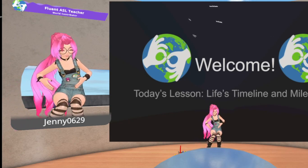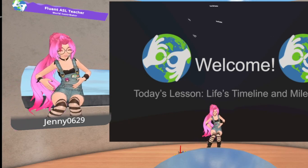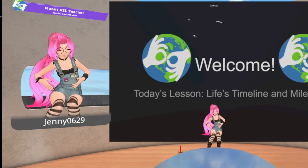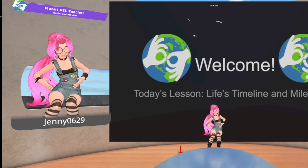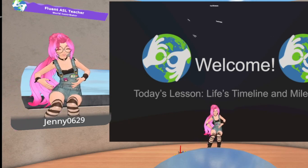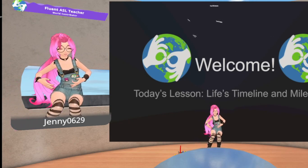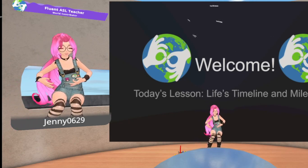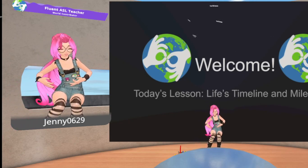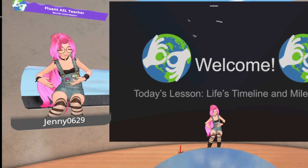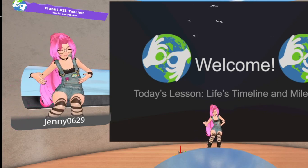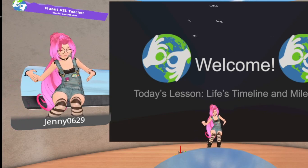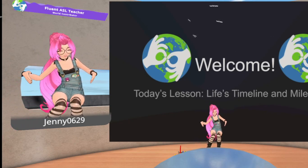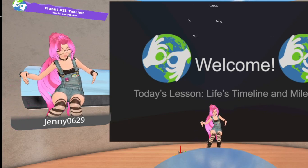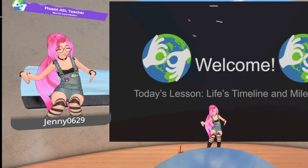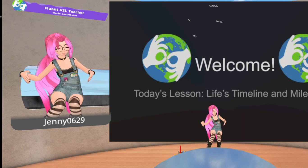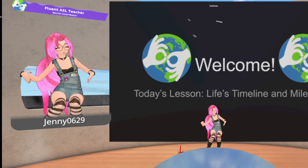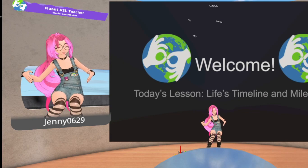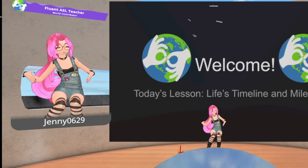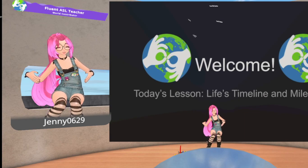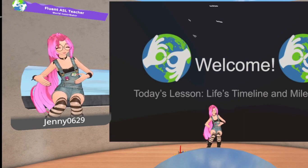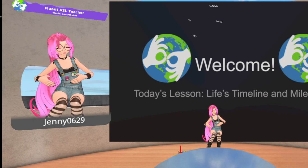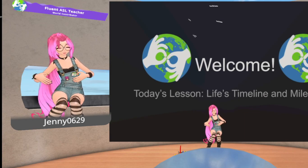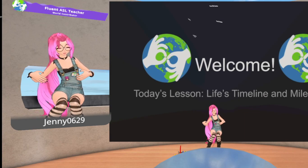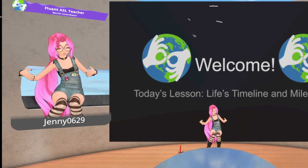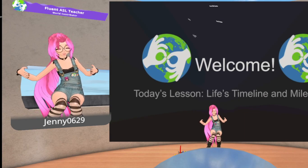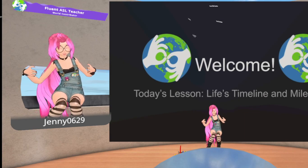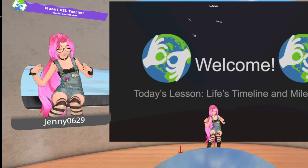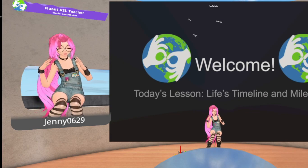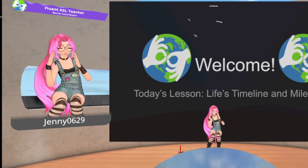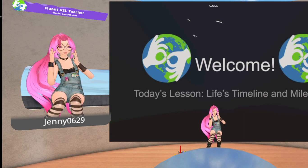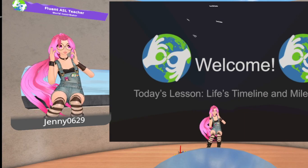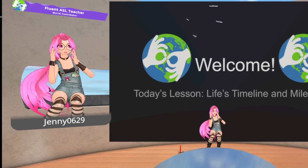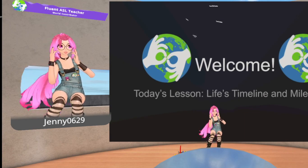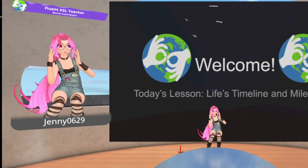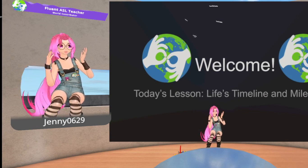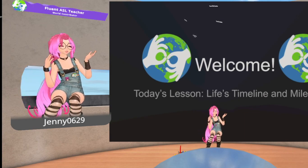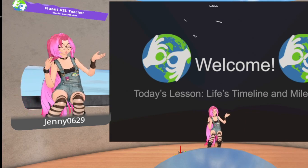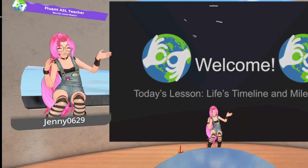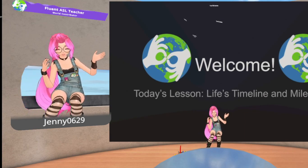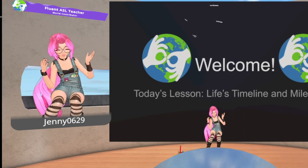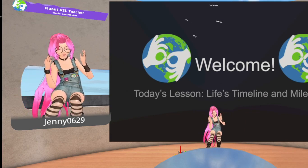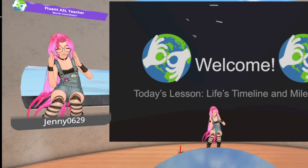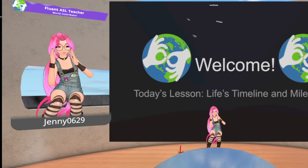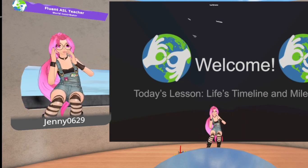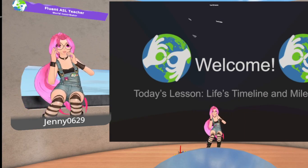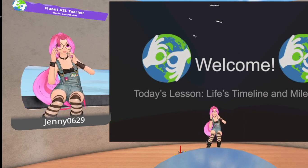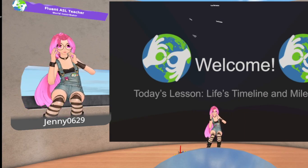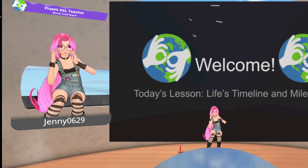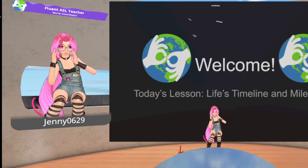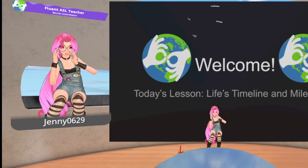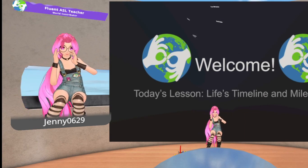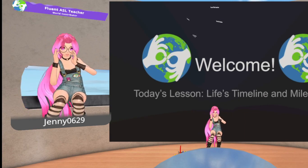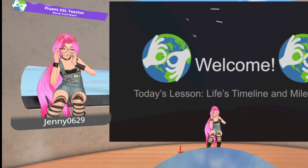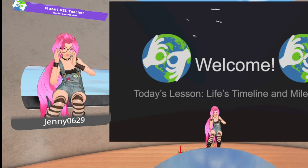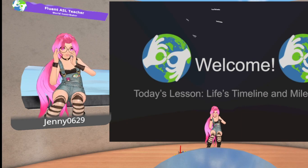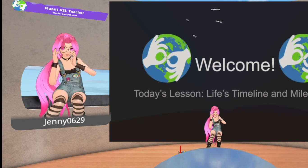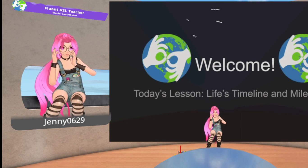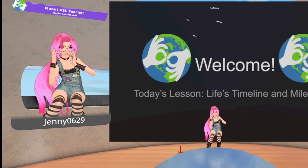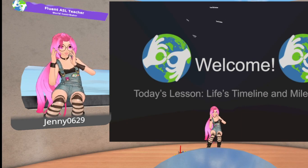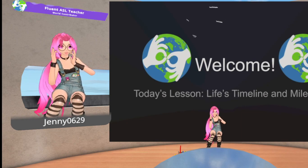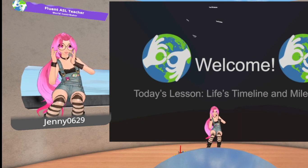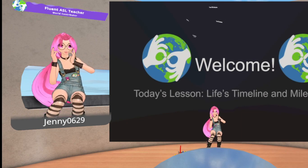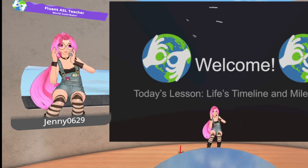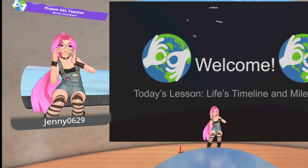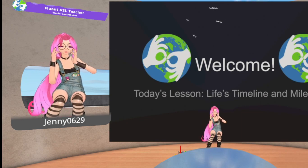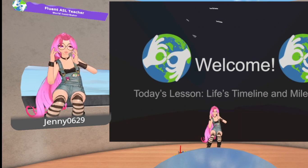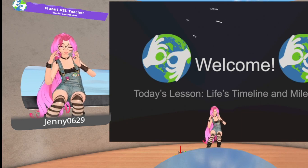like fat and skinny. So if I say fat and I want to say like really fat, I'd puff out my cheeks. I wish I had my face tracker on because I could push up my cheeks, but